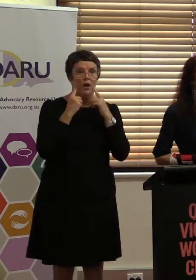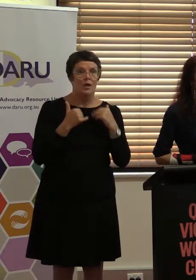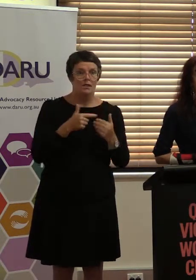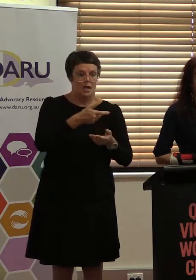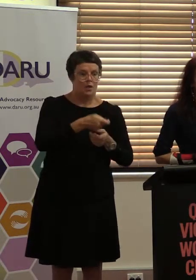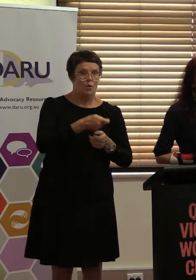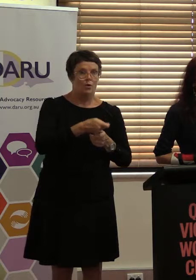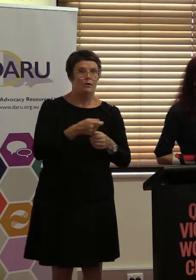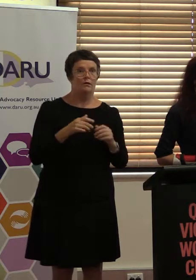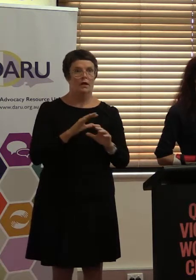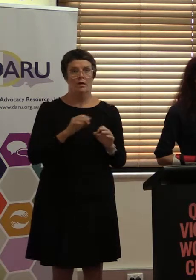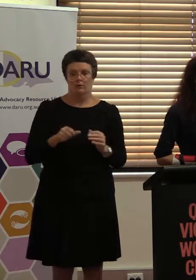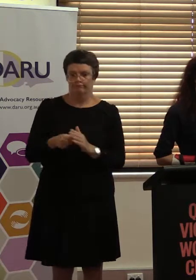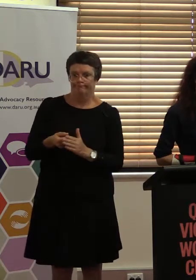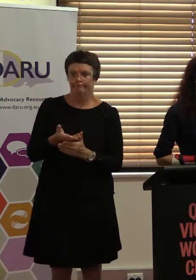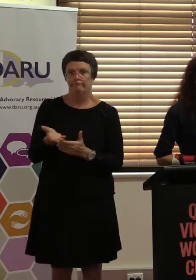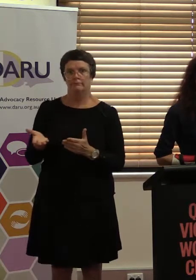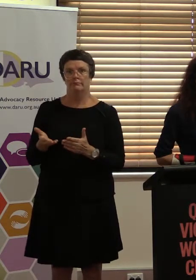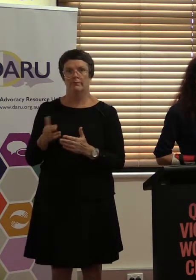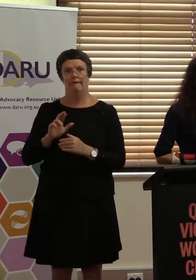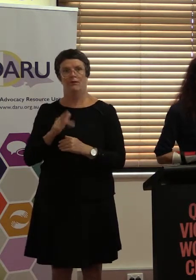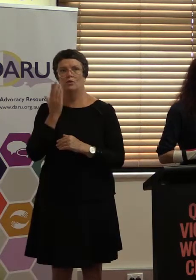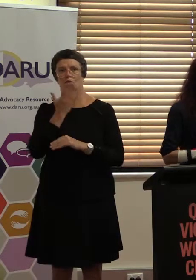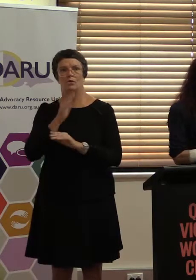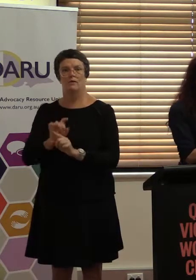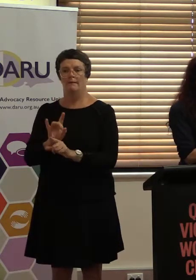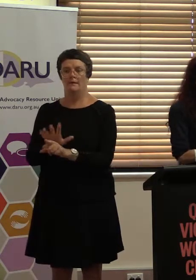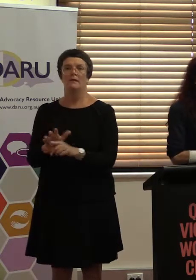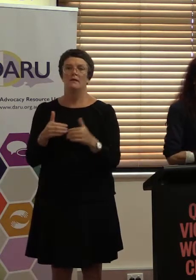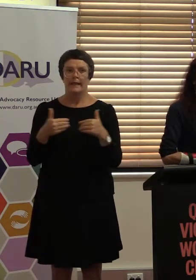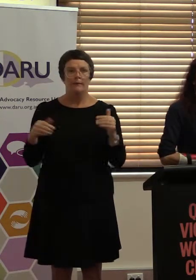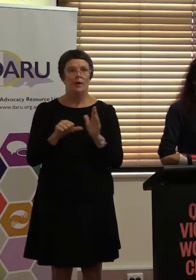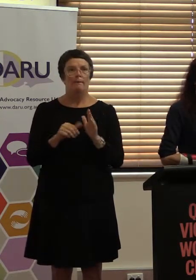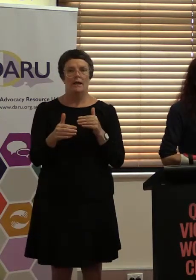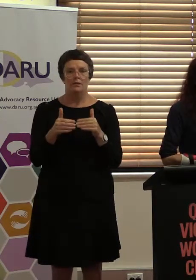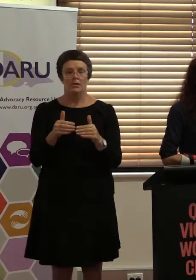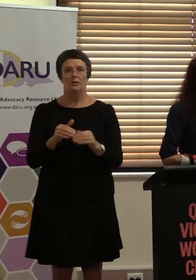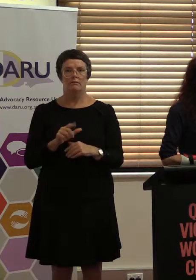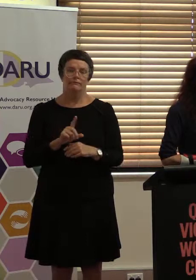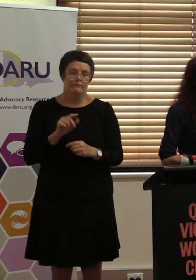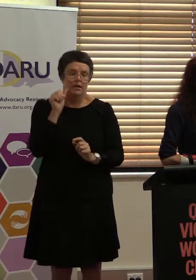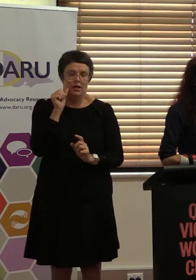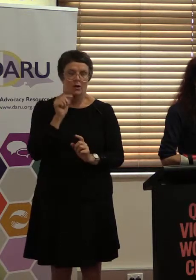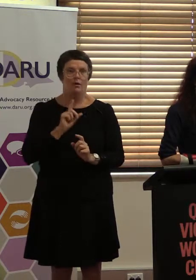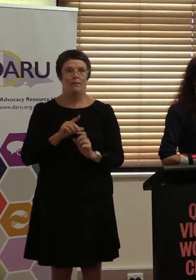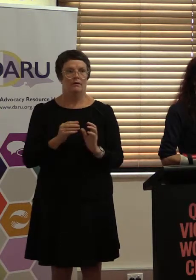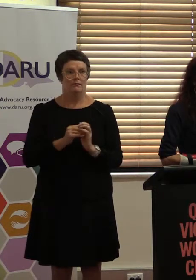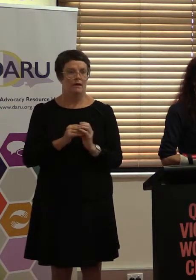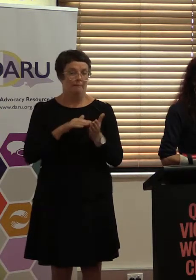are separate budgets and millions seem to be allocated to the legal division's